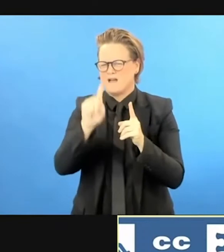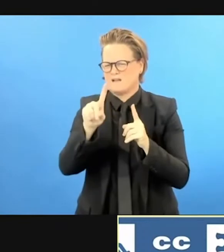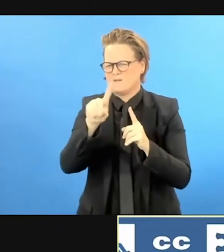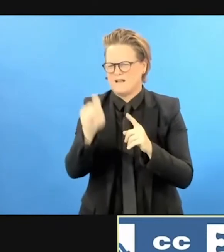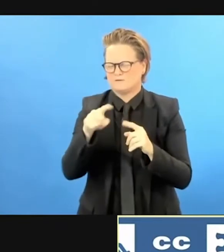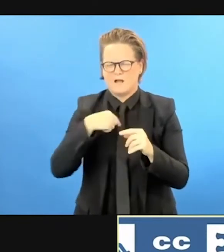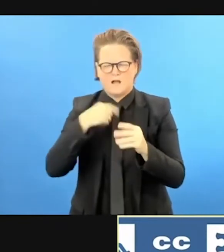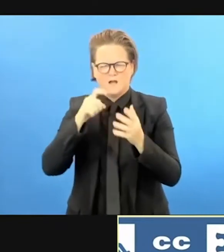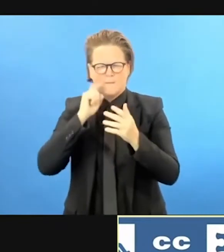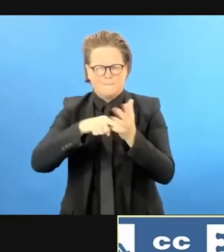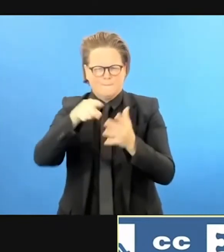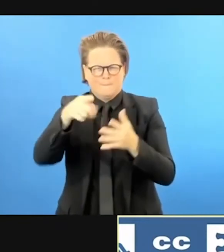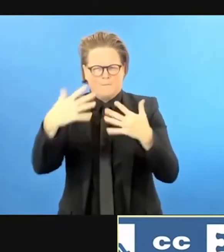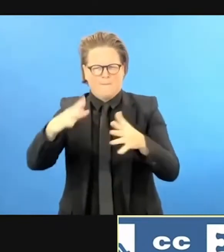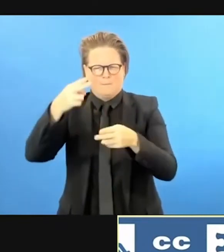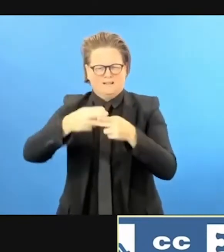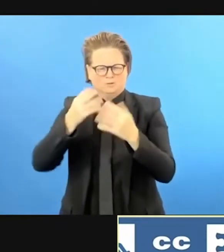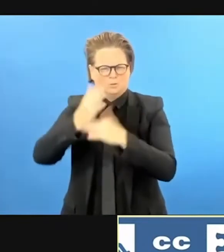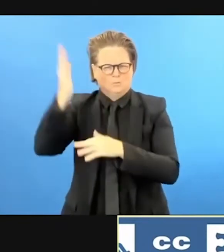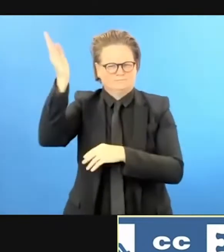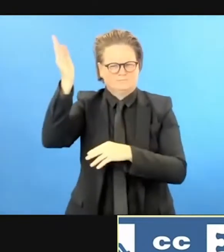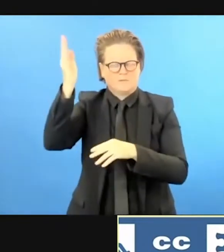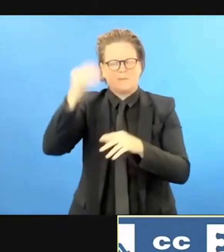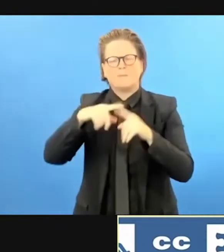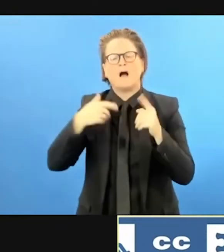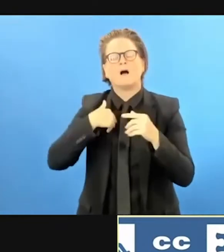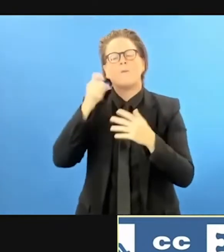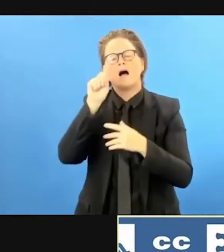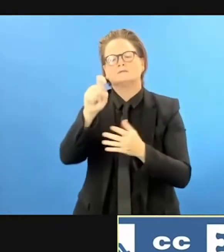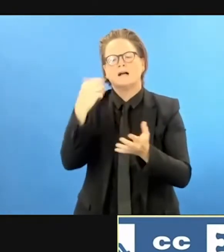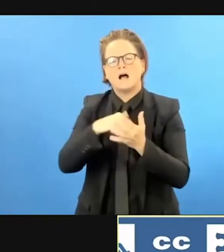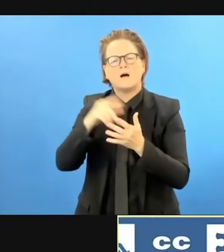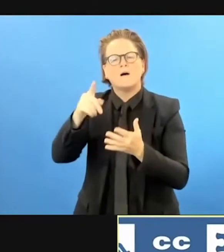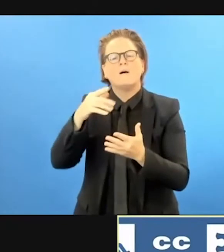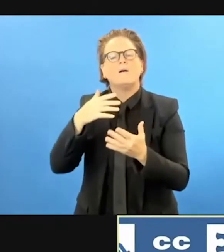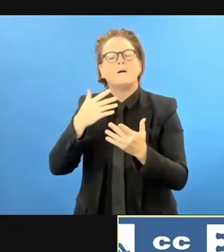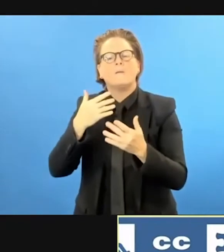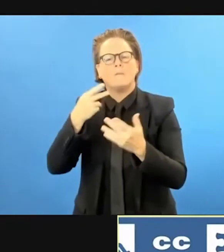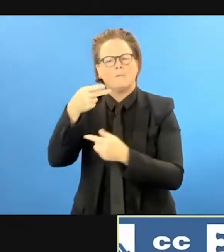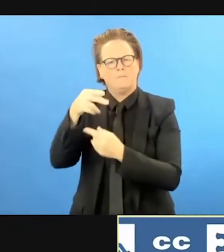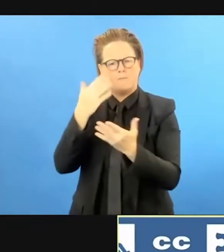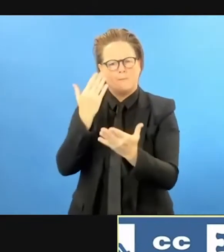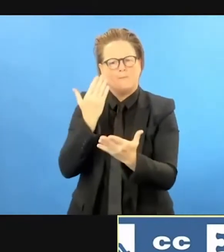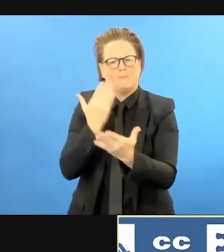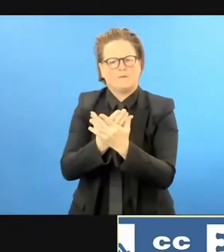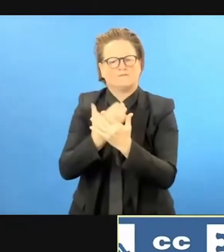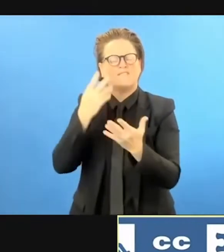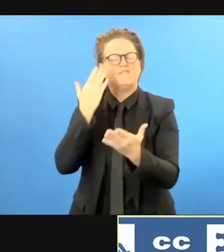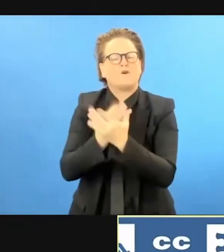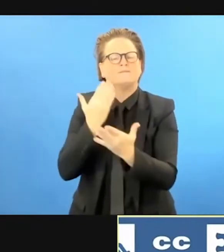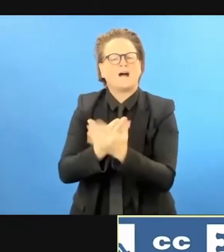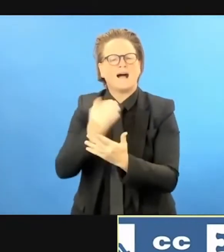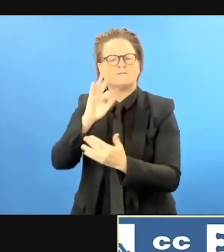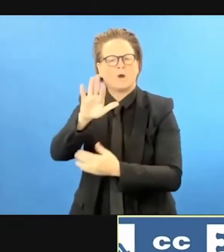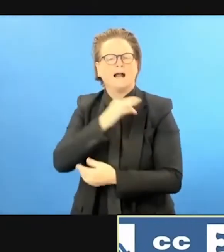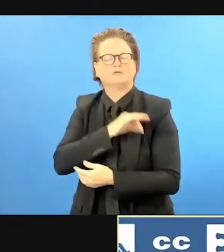of eligibility and what is required. So I know there's certain, there's a health advisory we've issued to